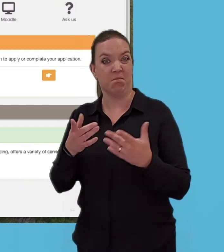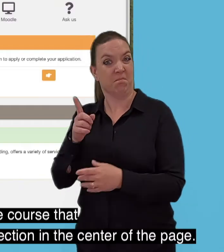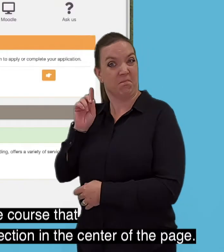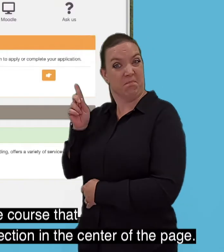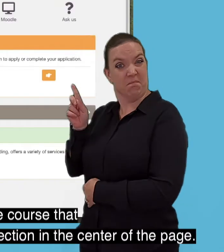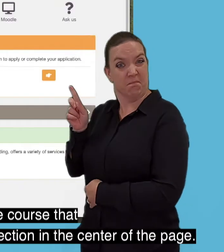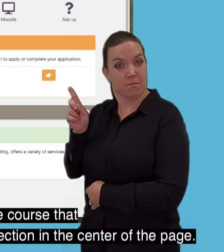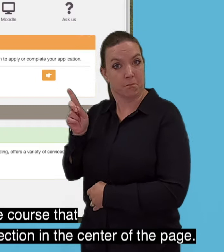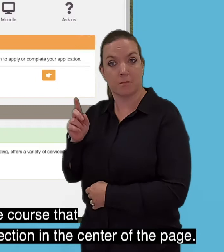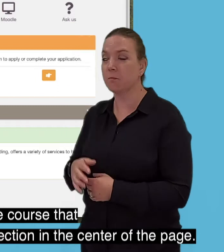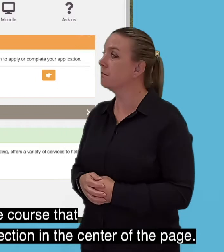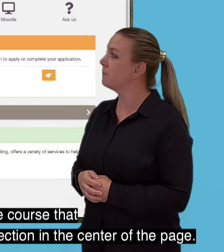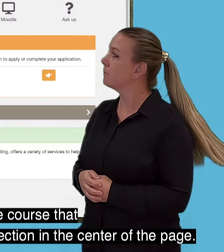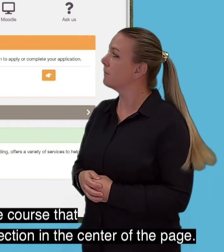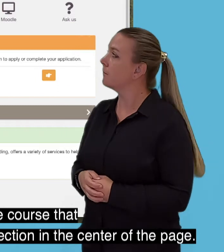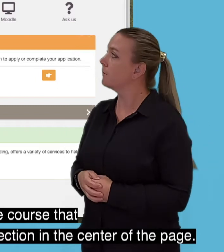So here we go.